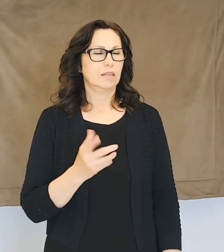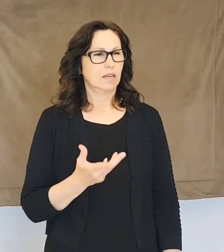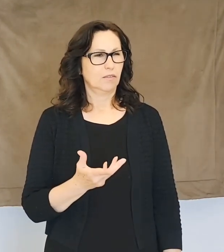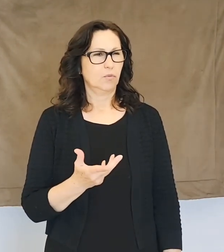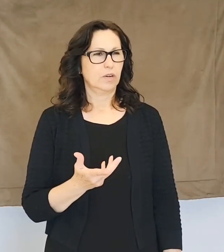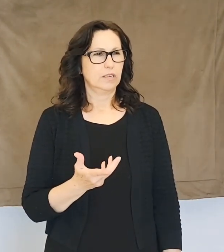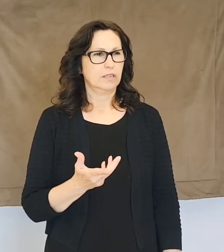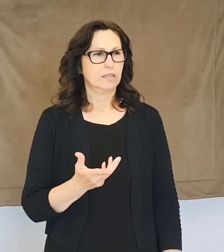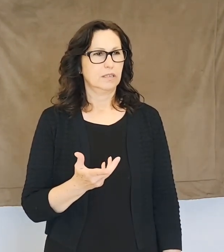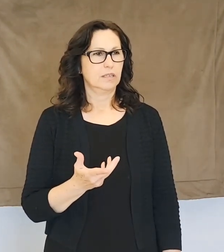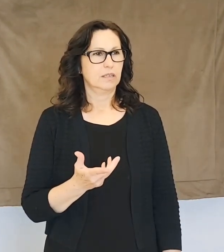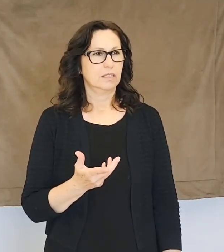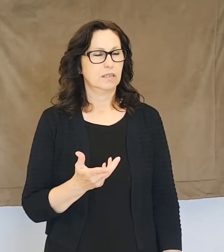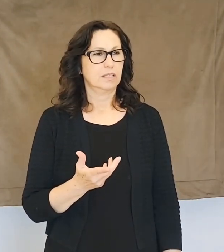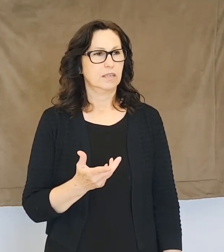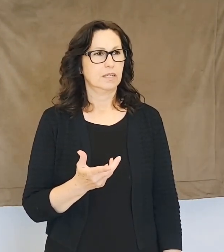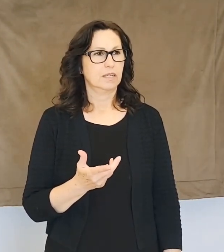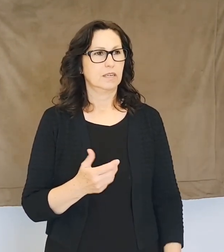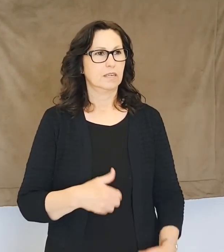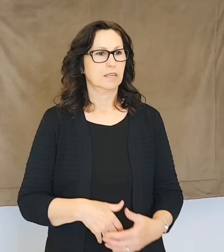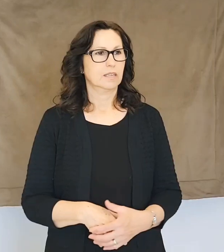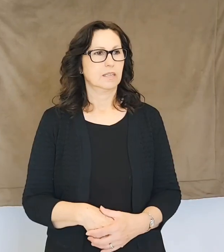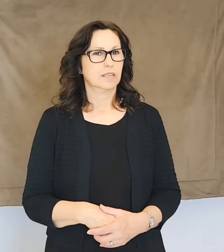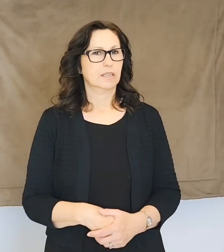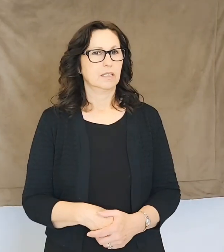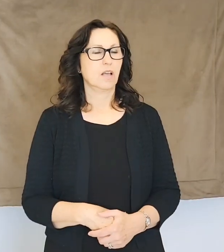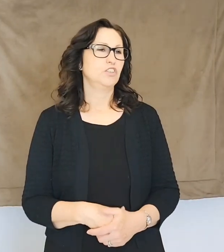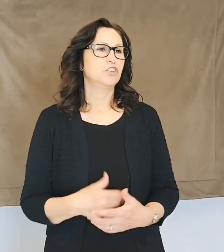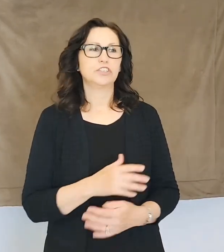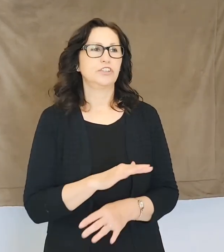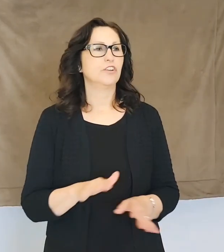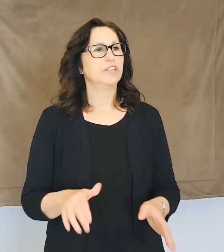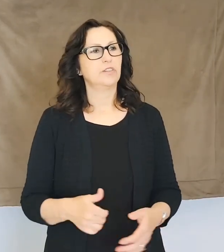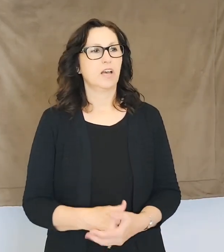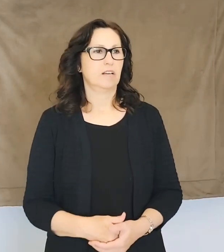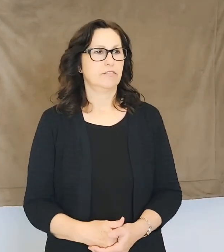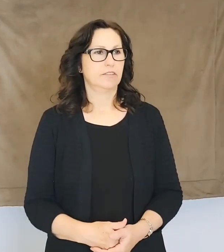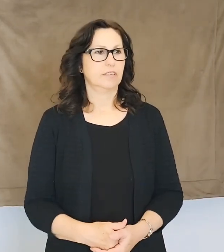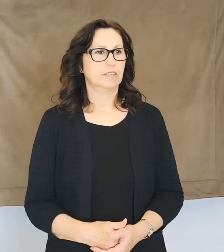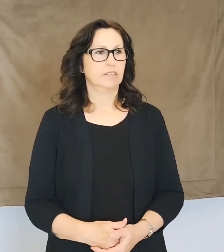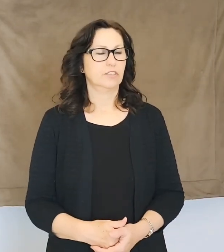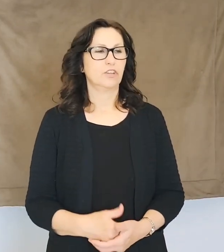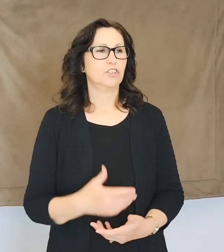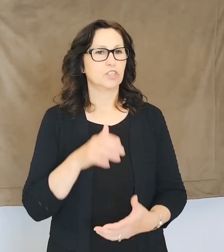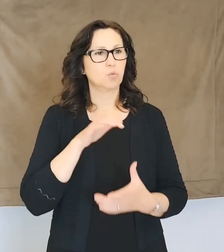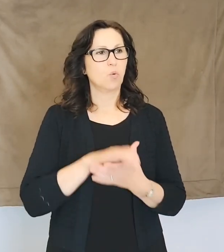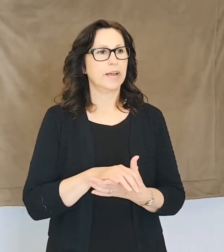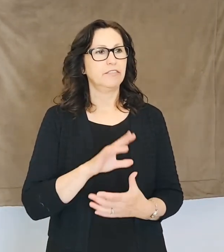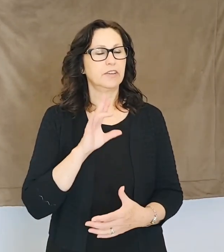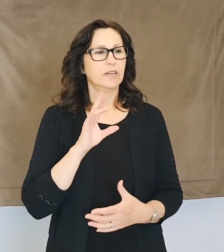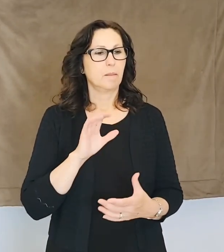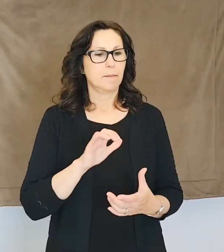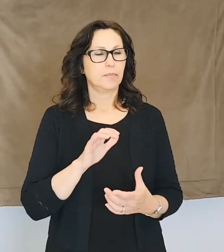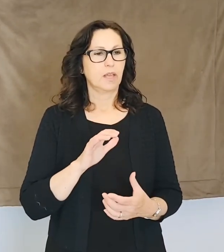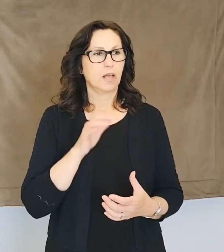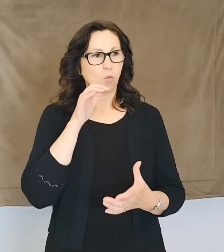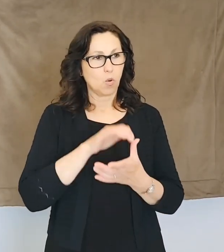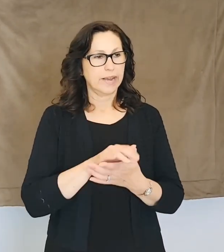Fingers of. Of what? Well, just say something like wife of 7 years. You don't need the of. So you just wife.